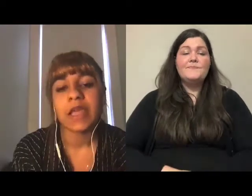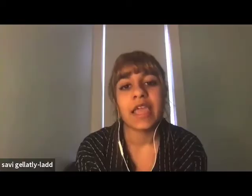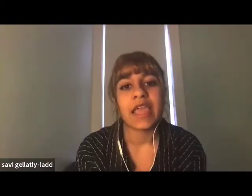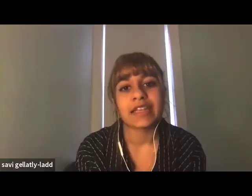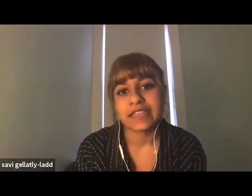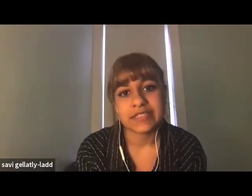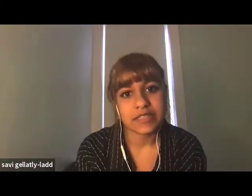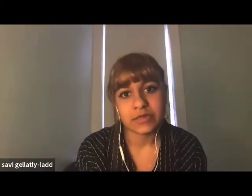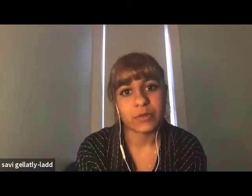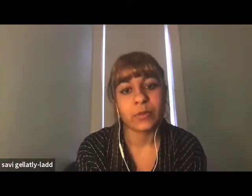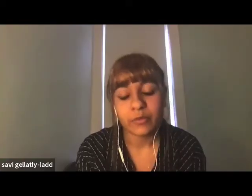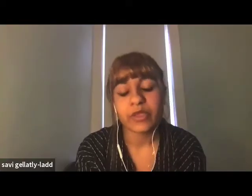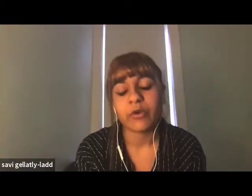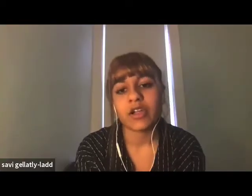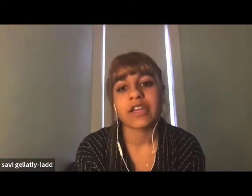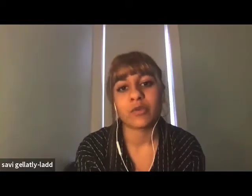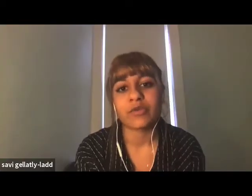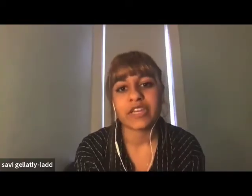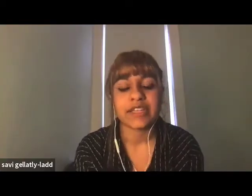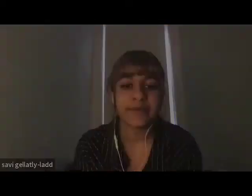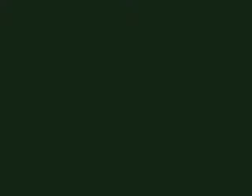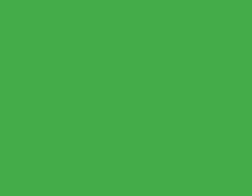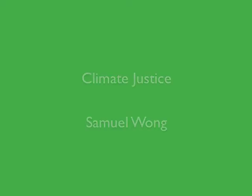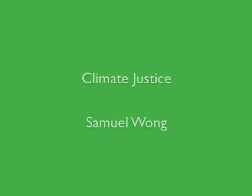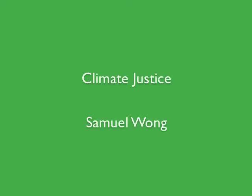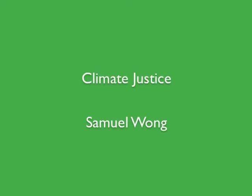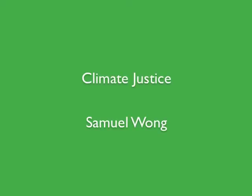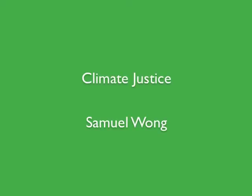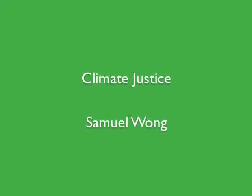people and listen to what we want and what we need.